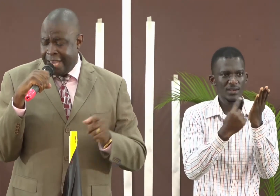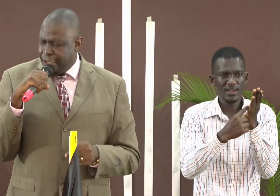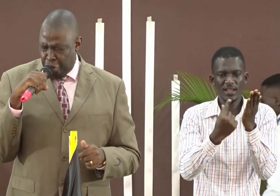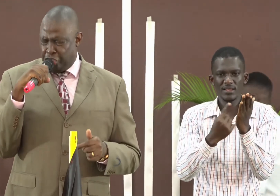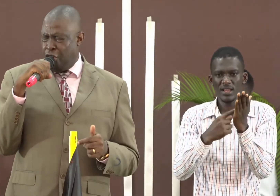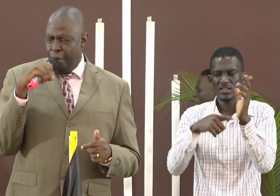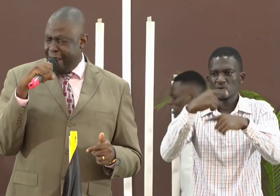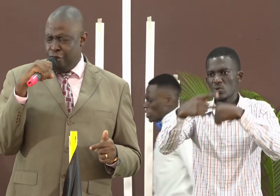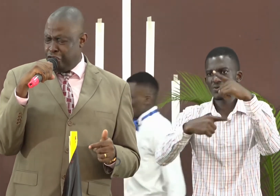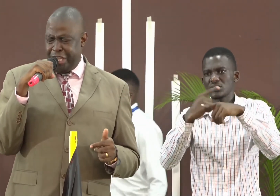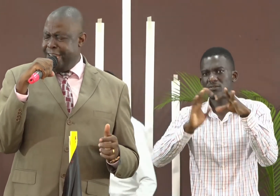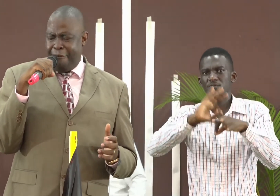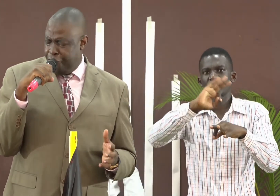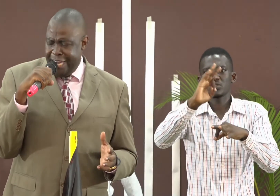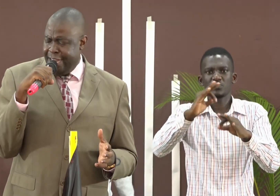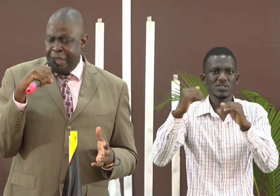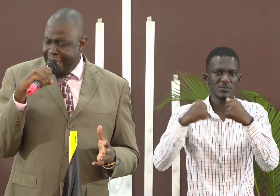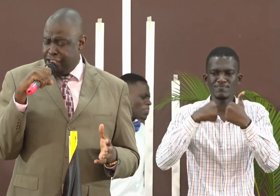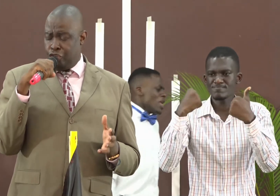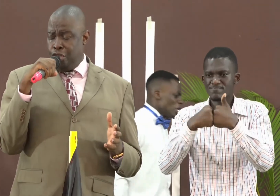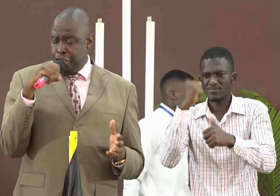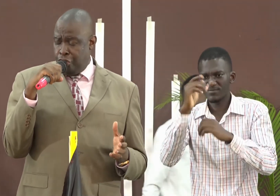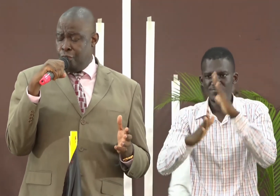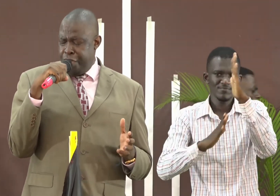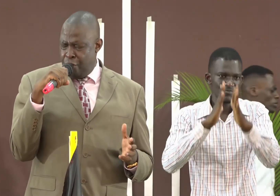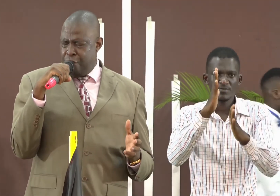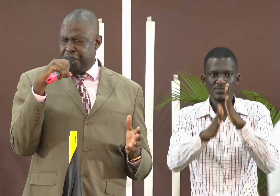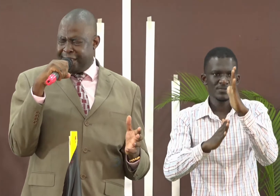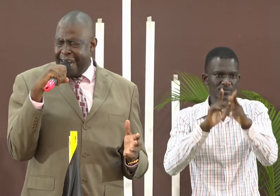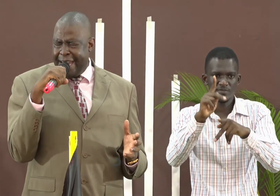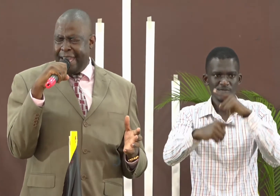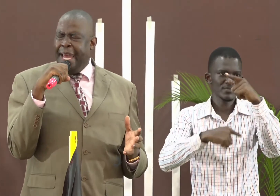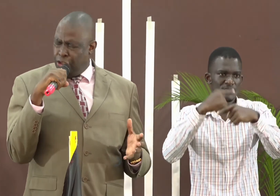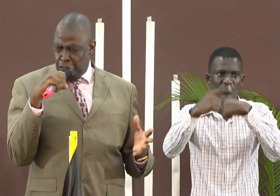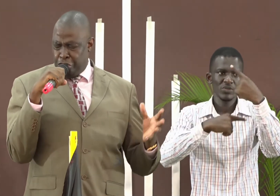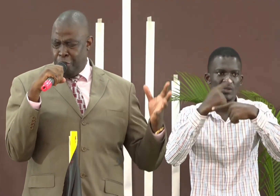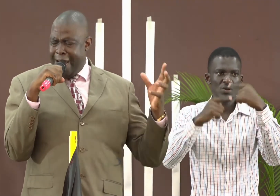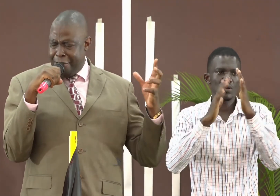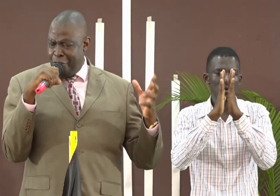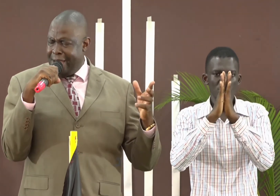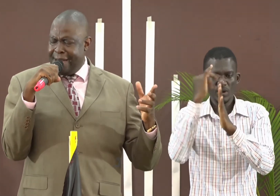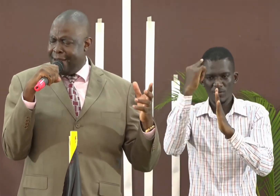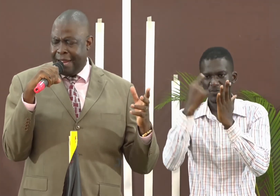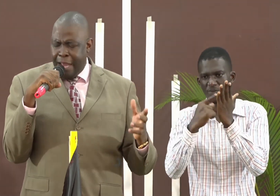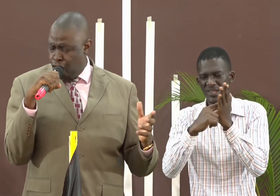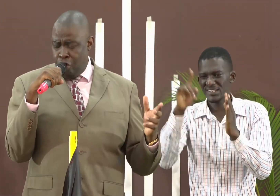death Tuchigoba kunseya fe Echoyo chokwe womusai